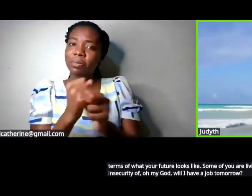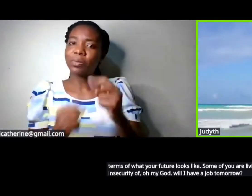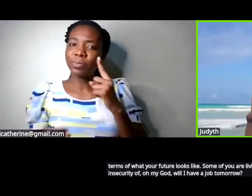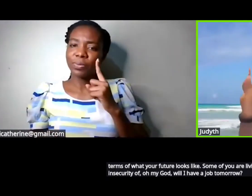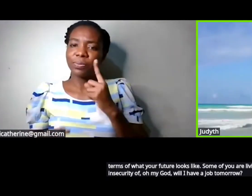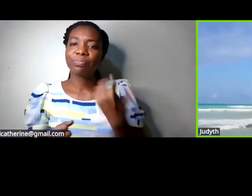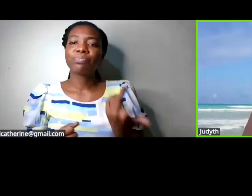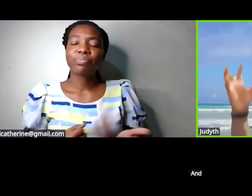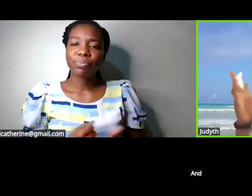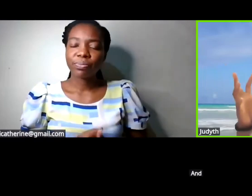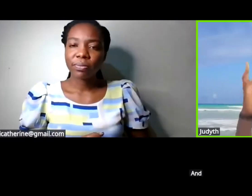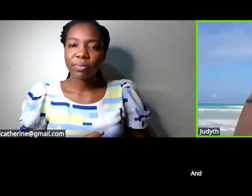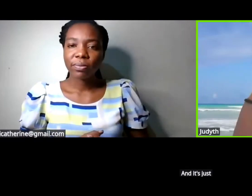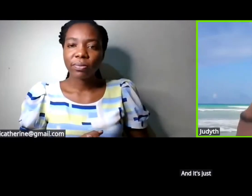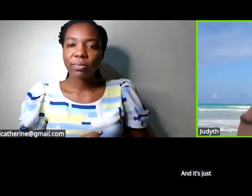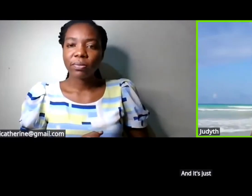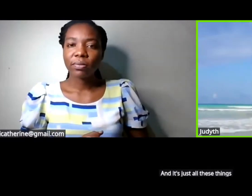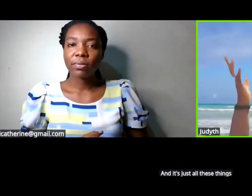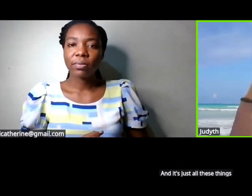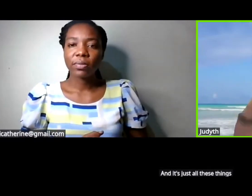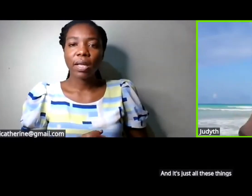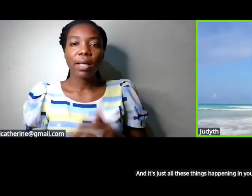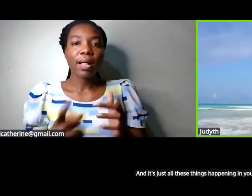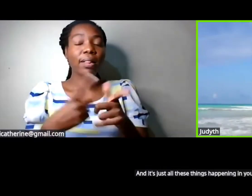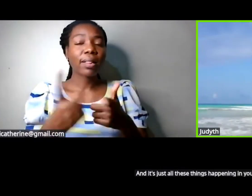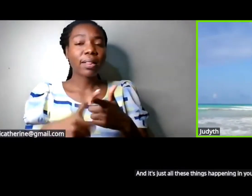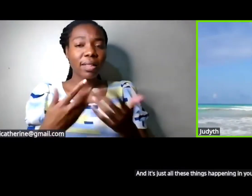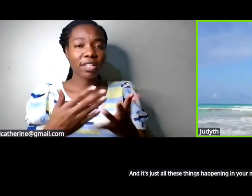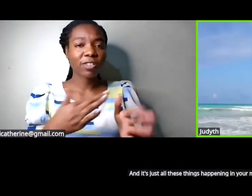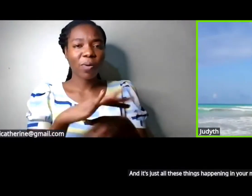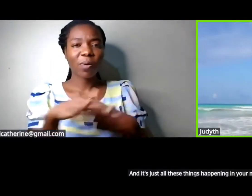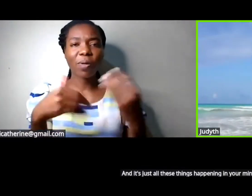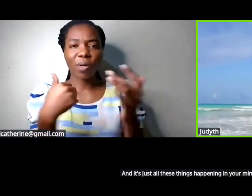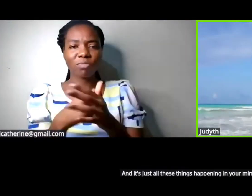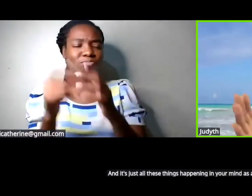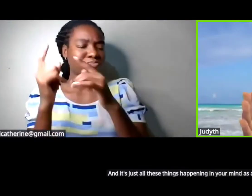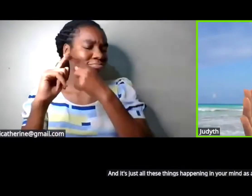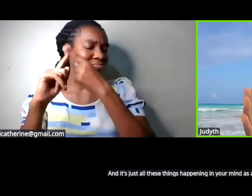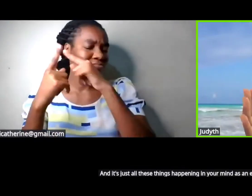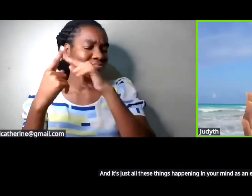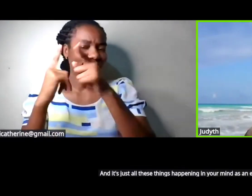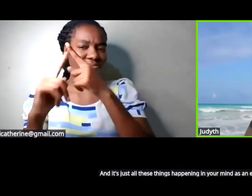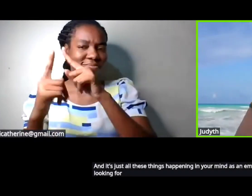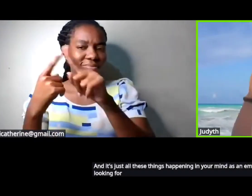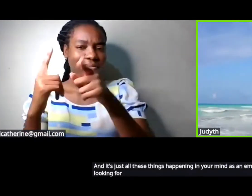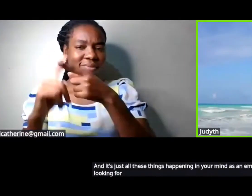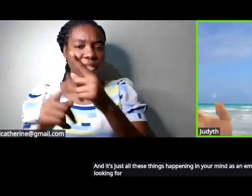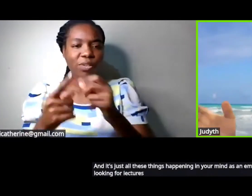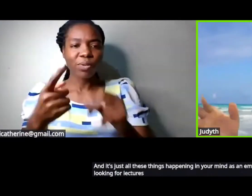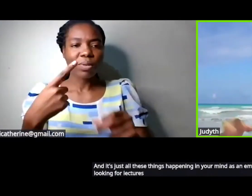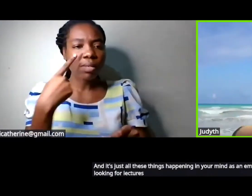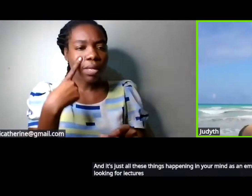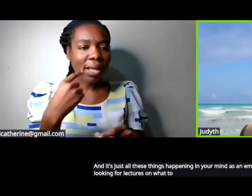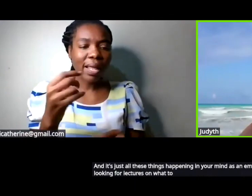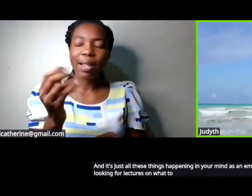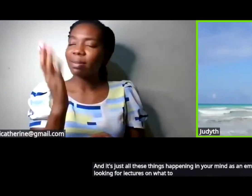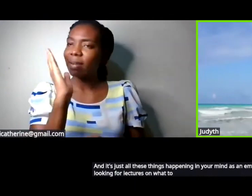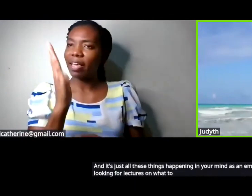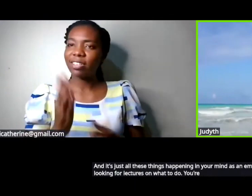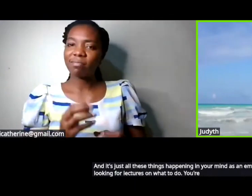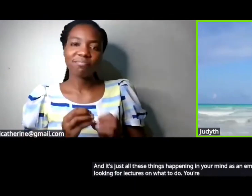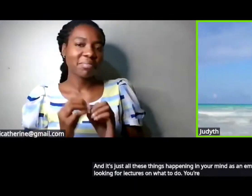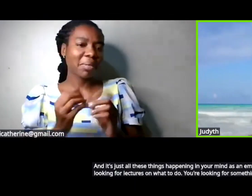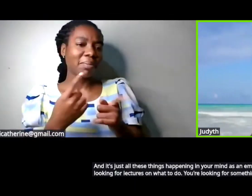And it's just all these things happening in your mind as an employee. You're not looking for lectures on what to do. You're looking for something